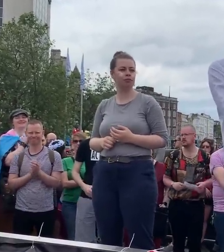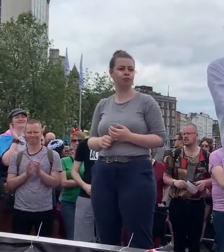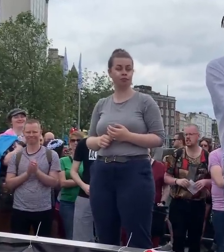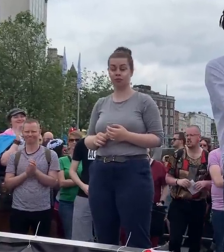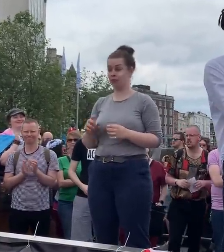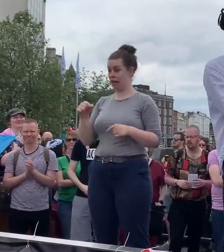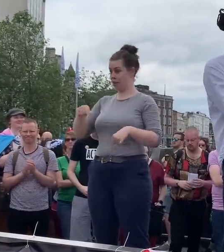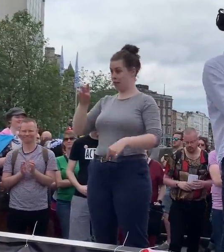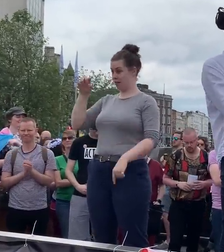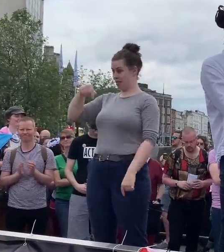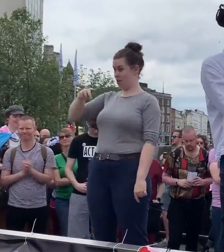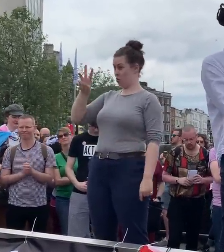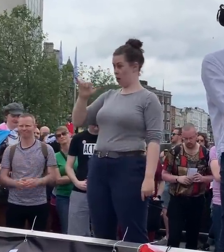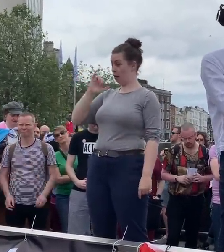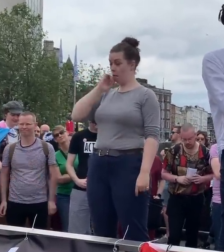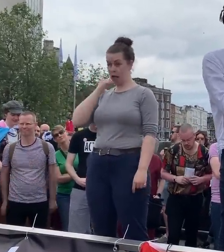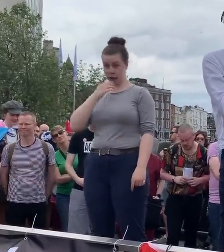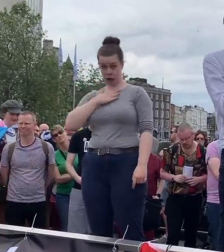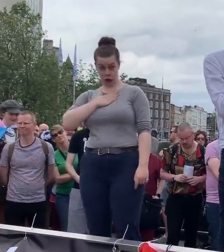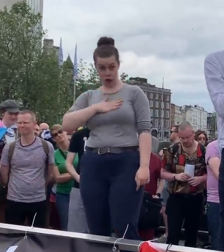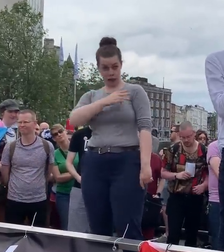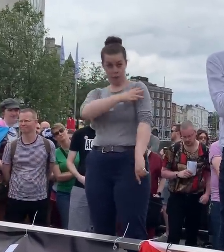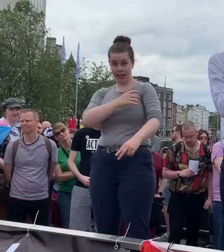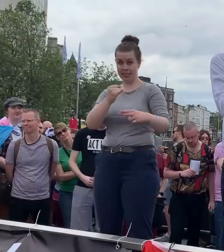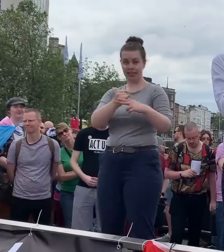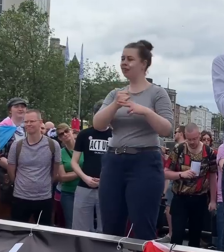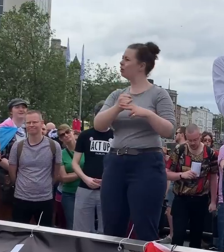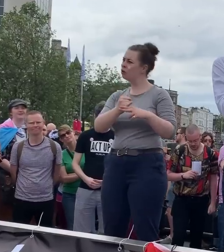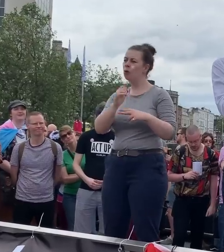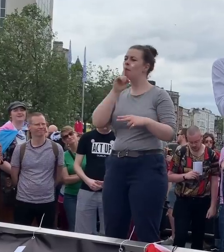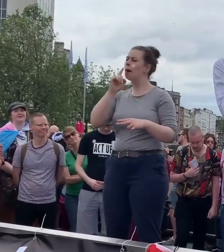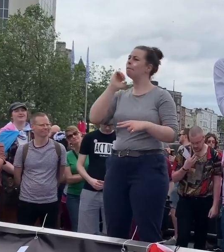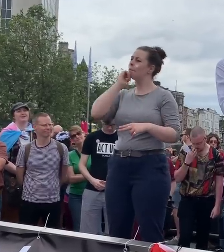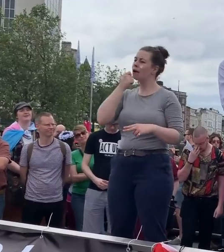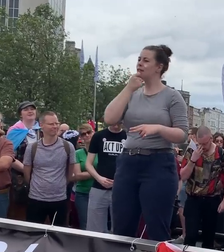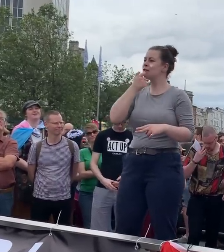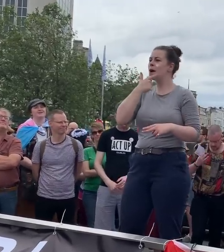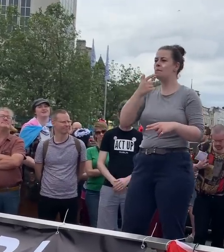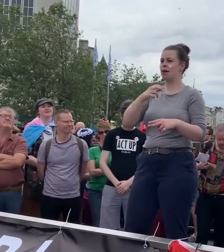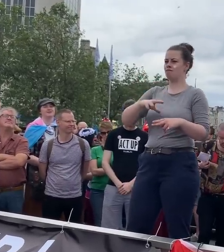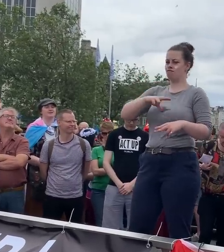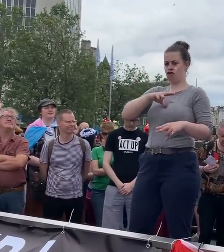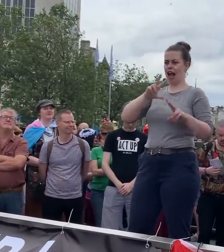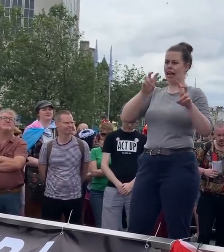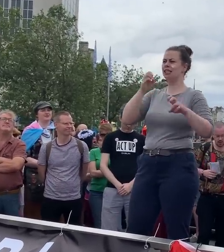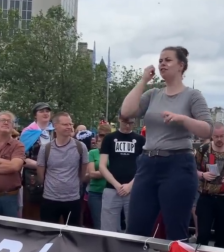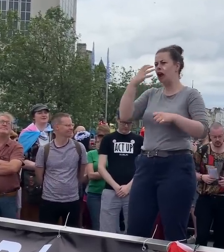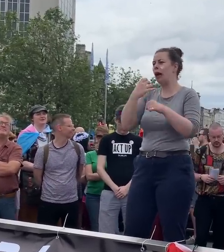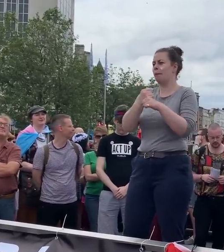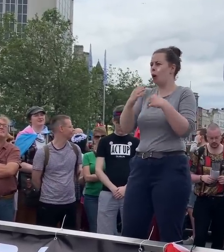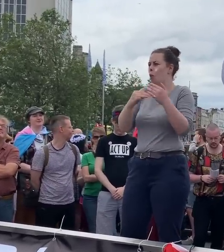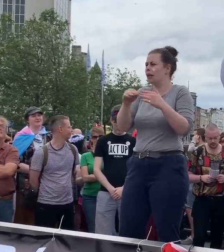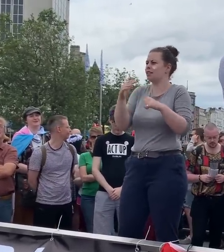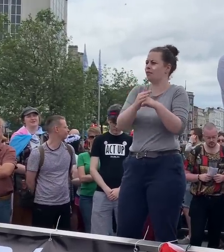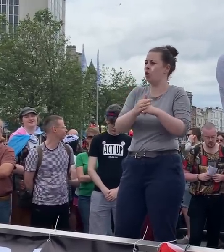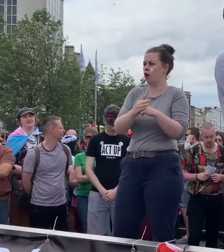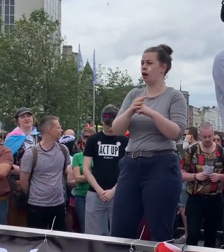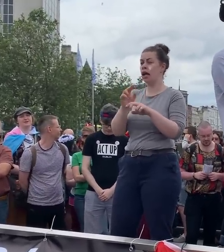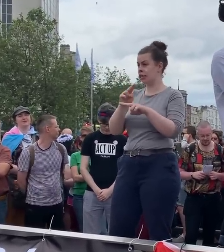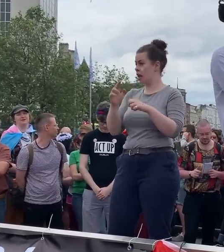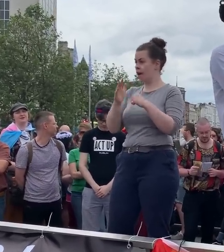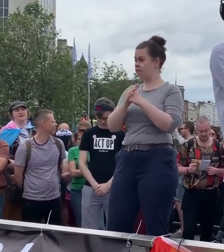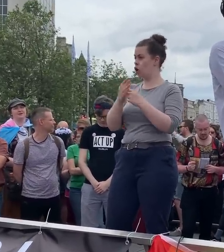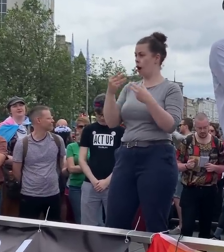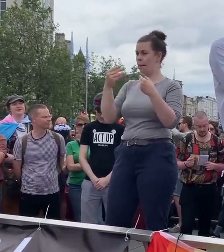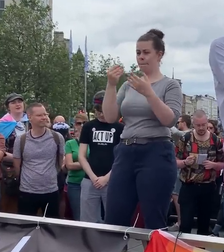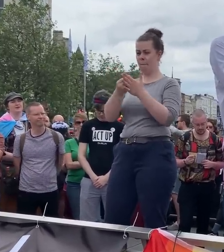Not just because the police are marching today, but because Dublin Pride has lost the very essence of pride. If not used for brand marketing,